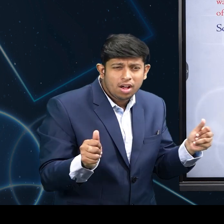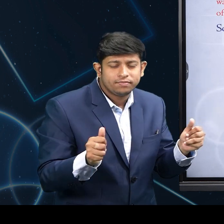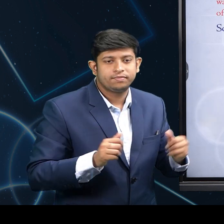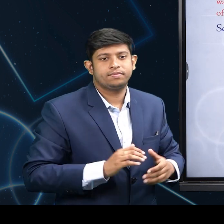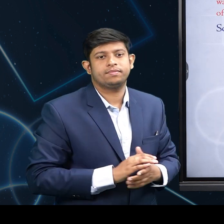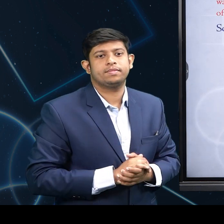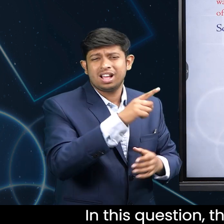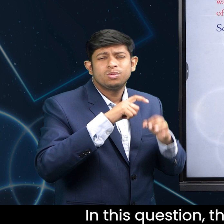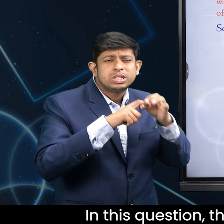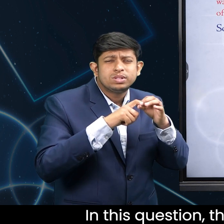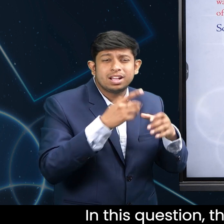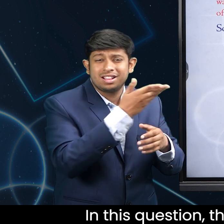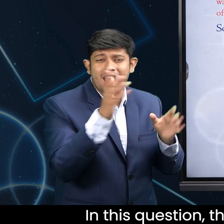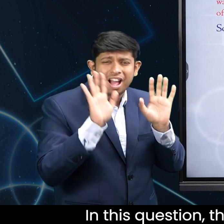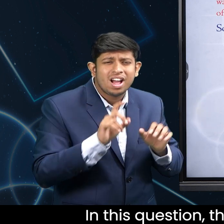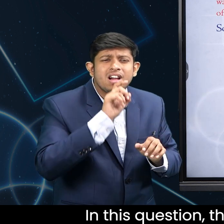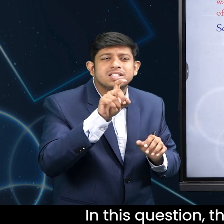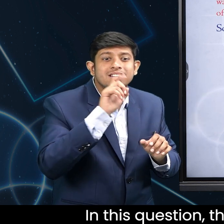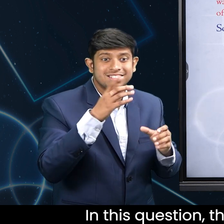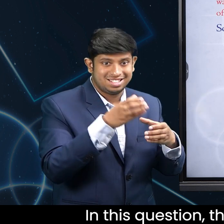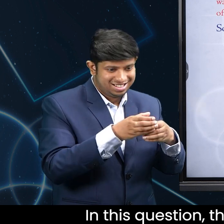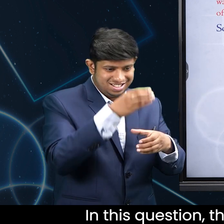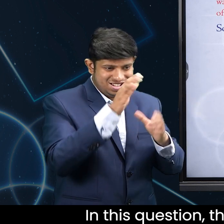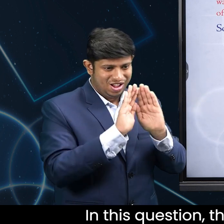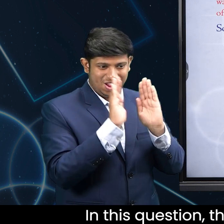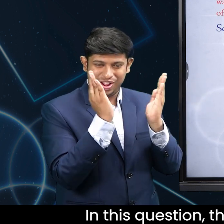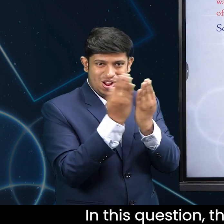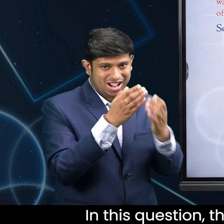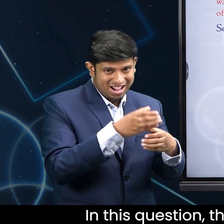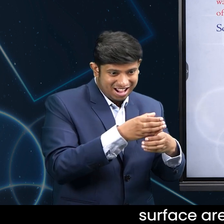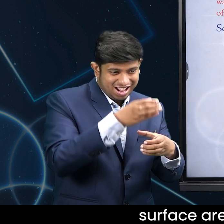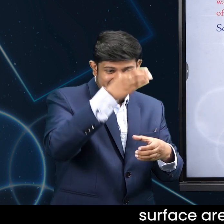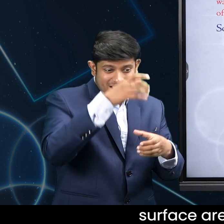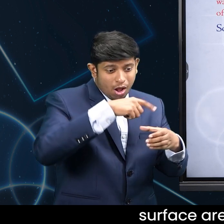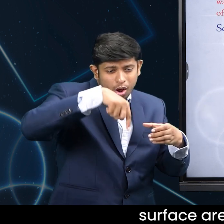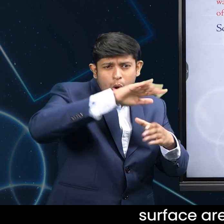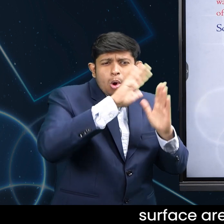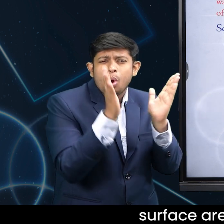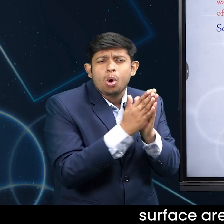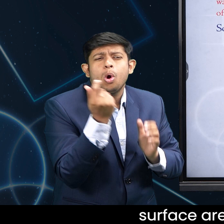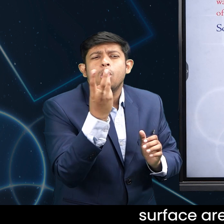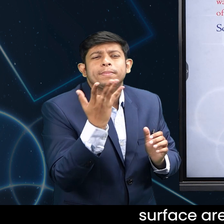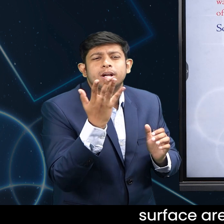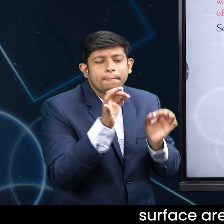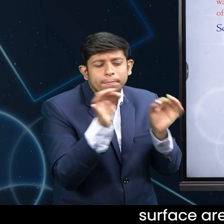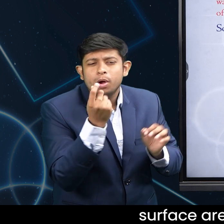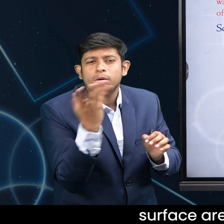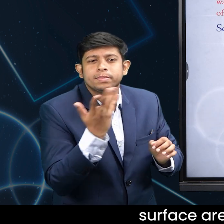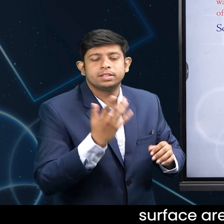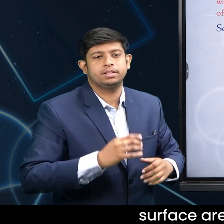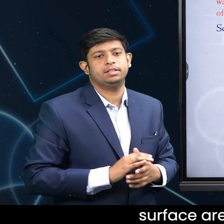Solution. In this question, they have asked to find the lateral curved surface area of the cylindrical kaleidoscope.